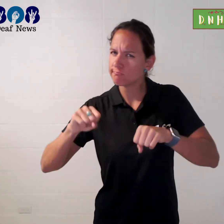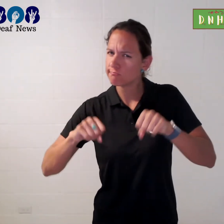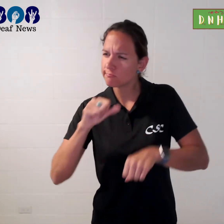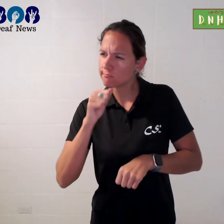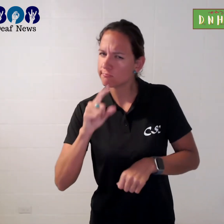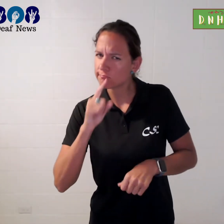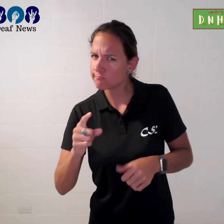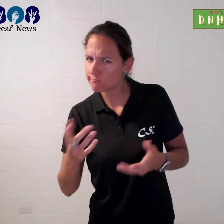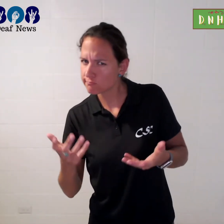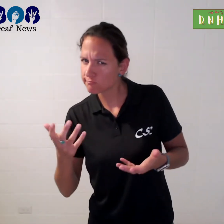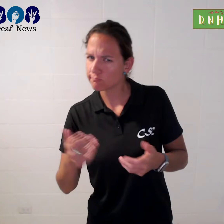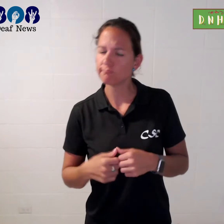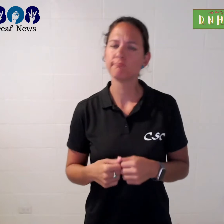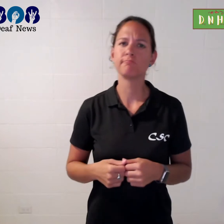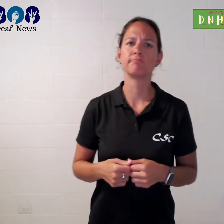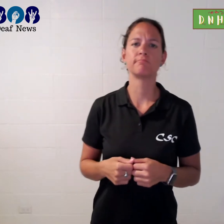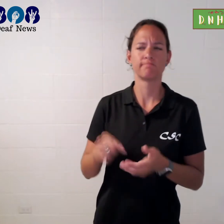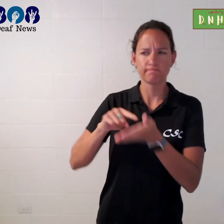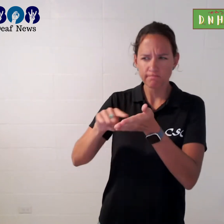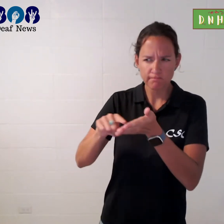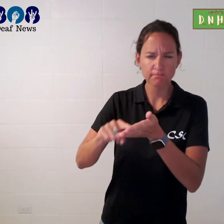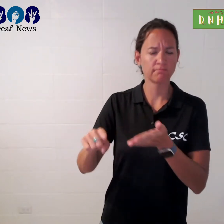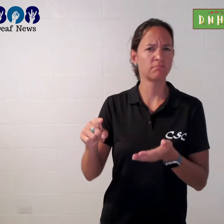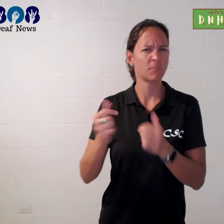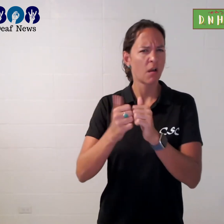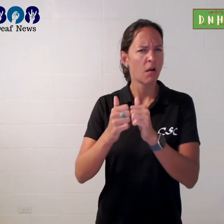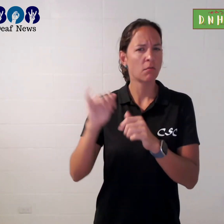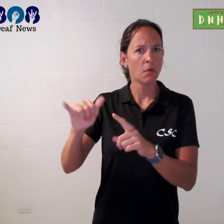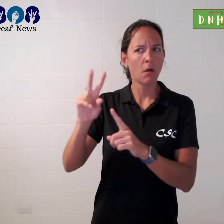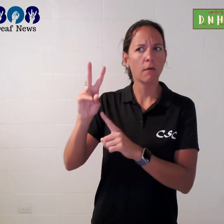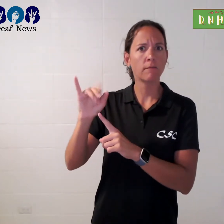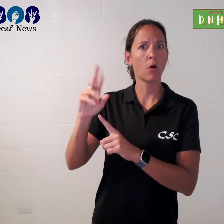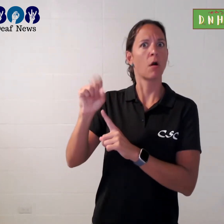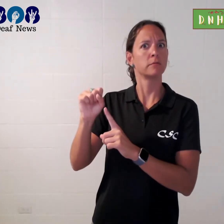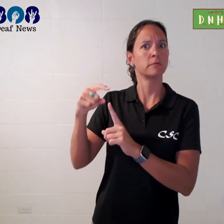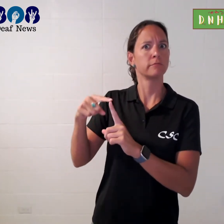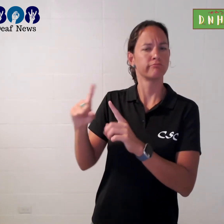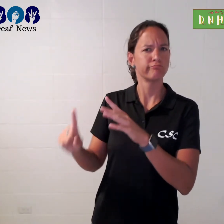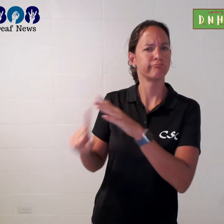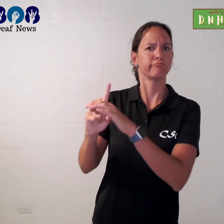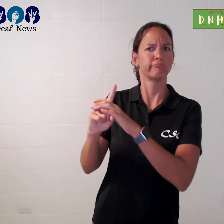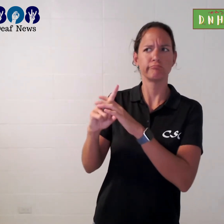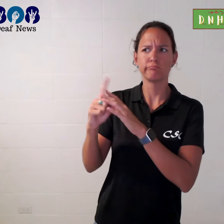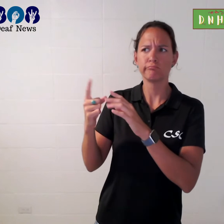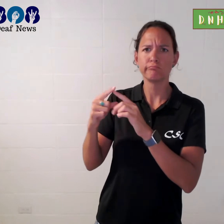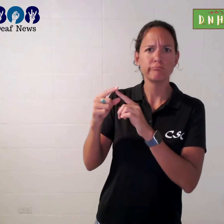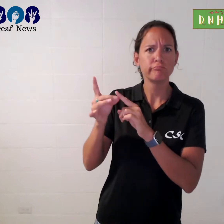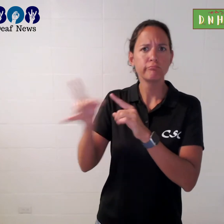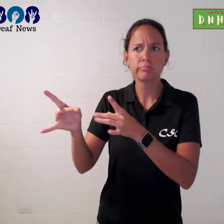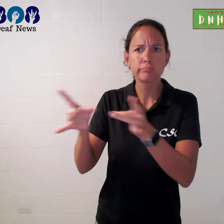Hawaii is now investigating one probable case. Part of the research is figuring out